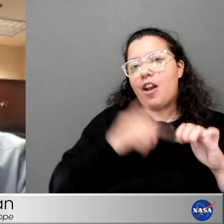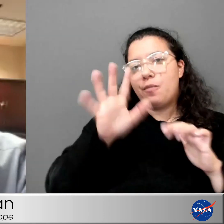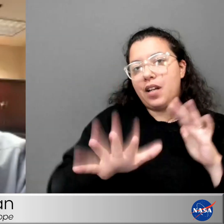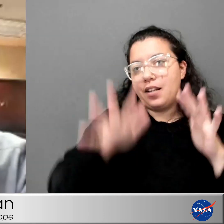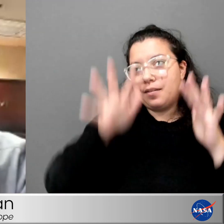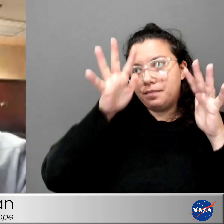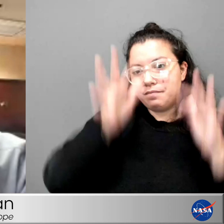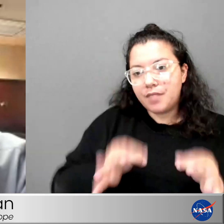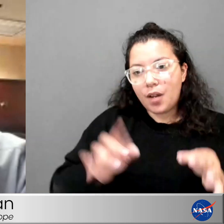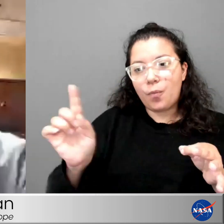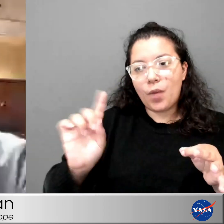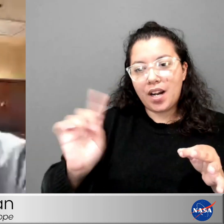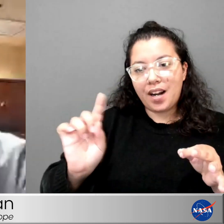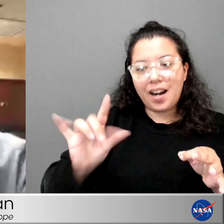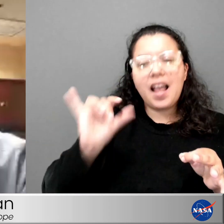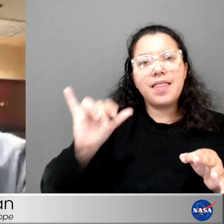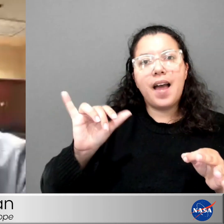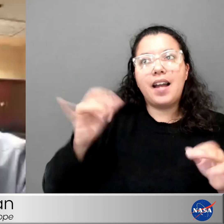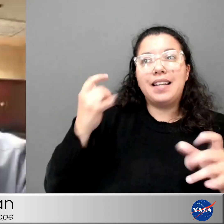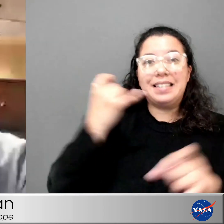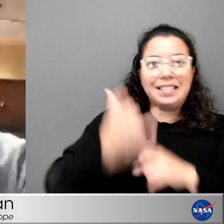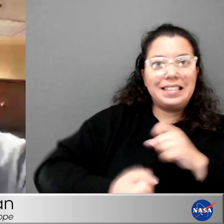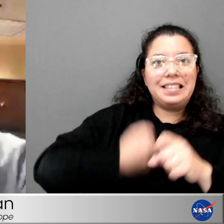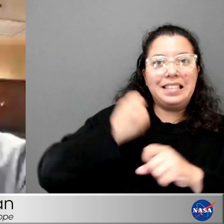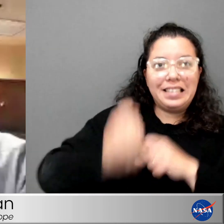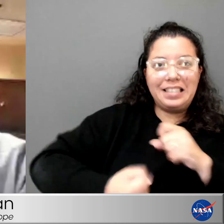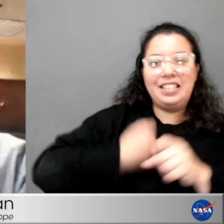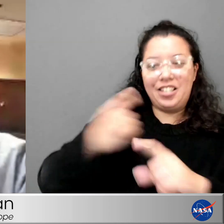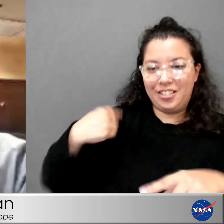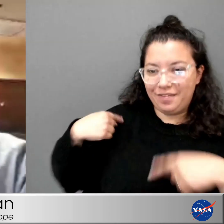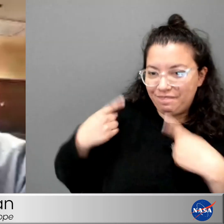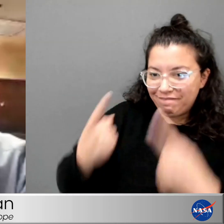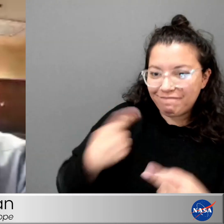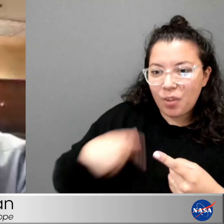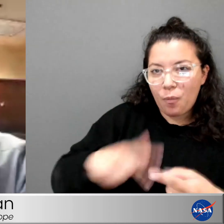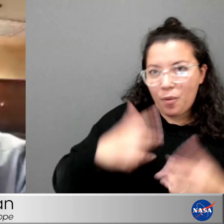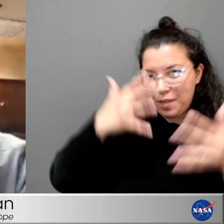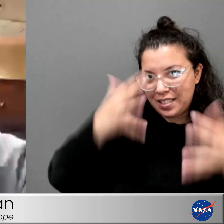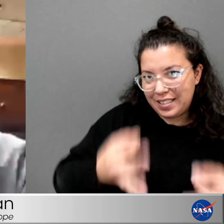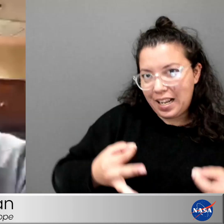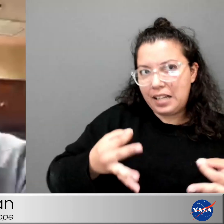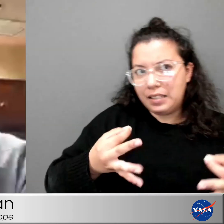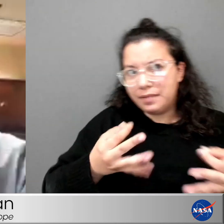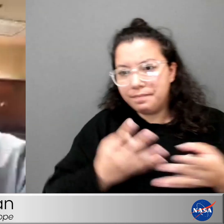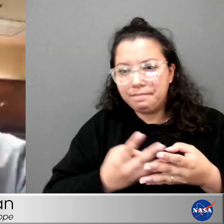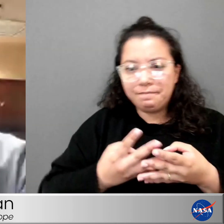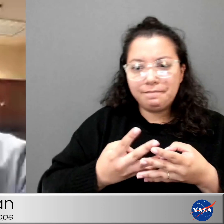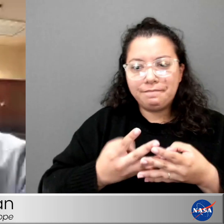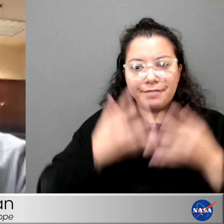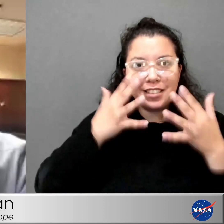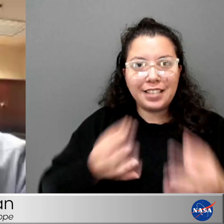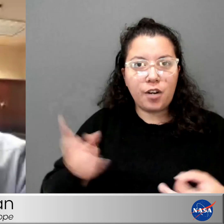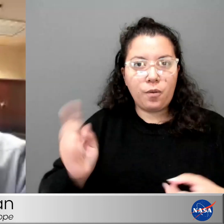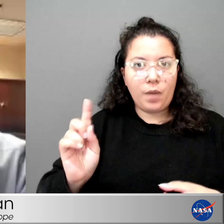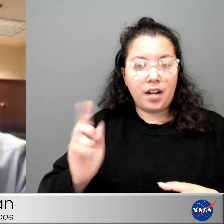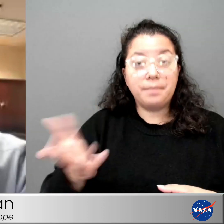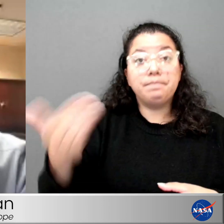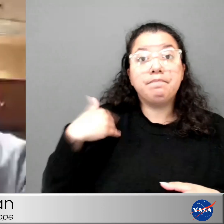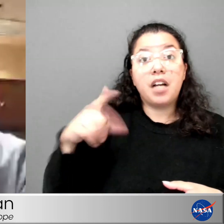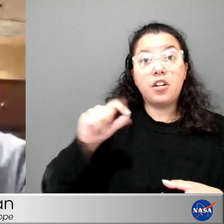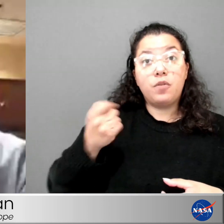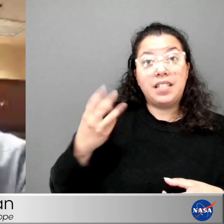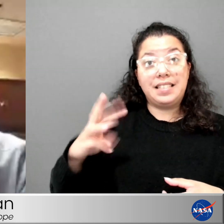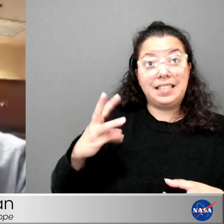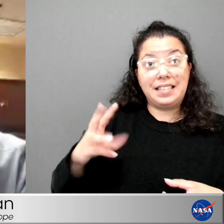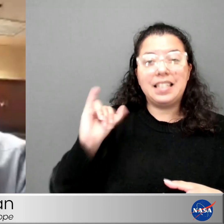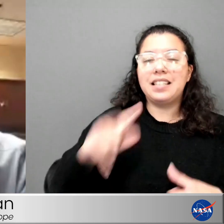for years, because we knew we had to do this. Already, back in 2016 is the first time we started thinking about